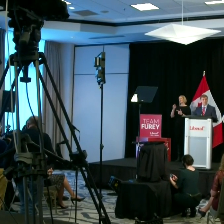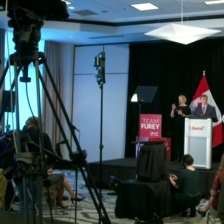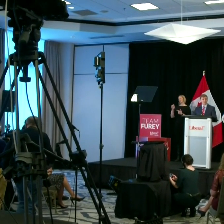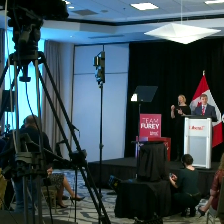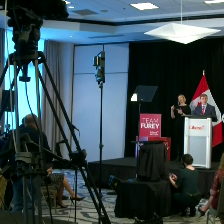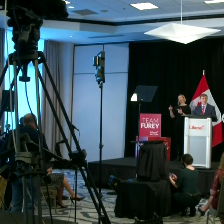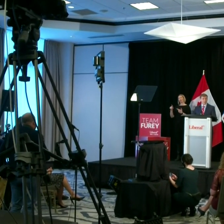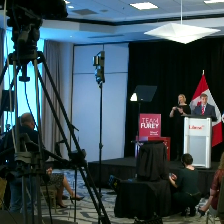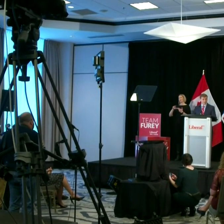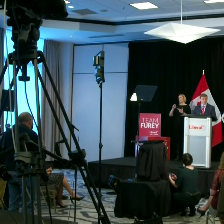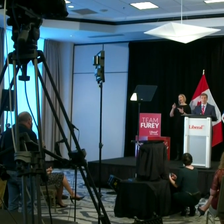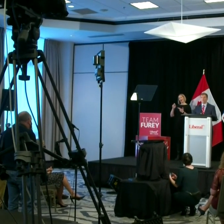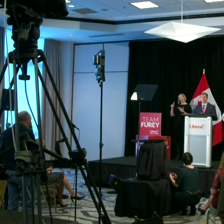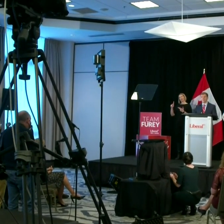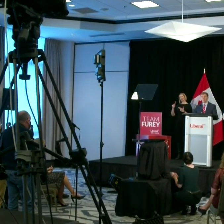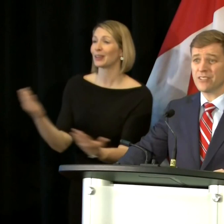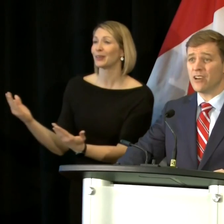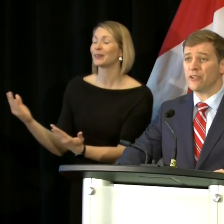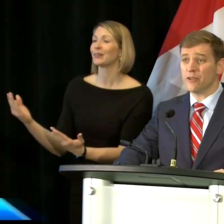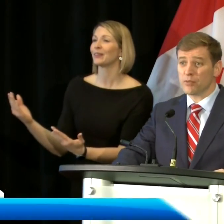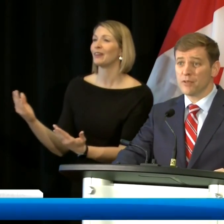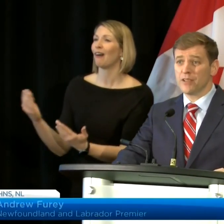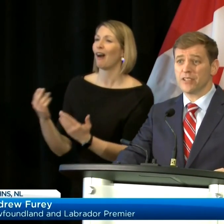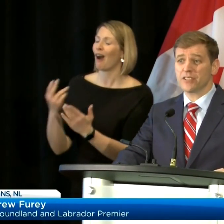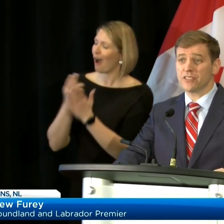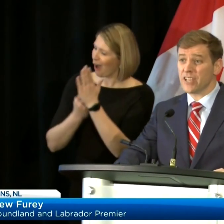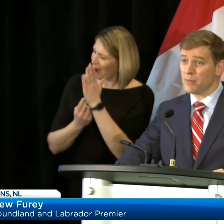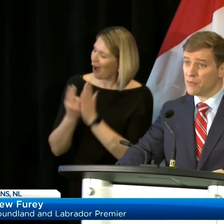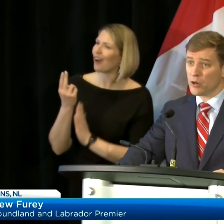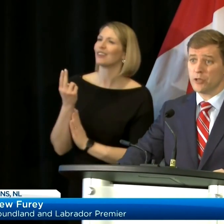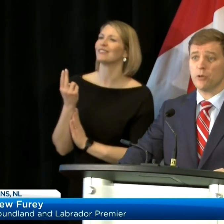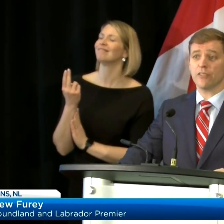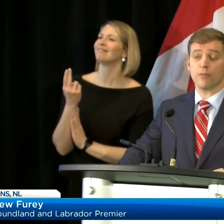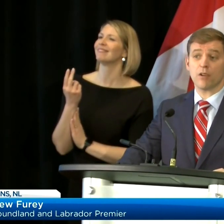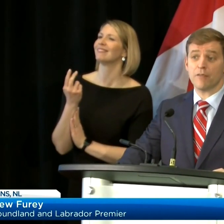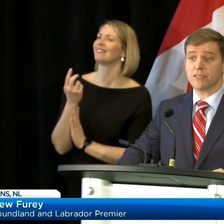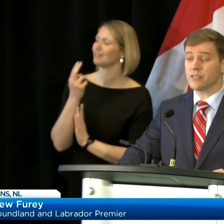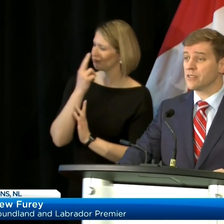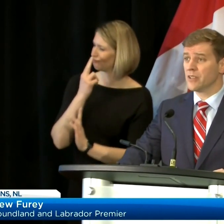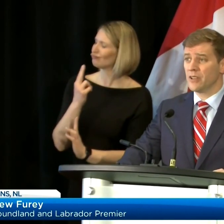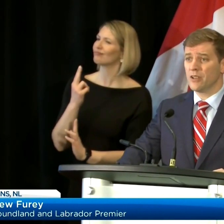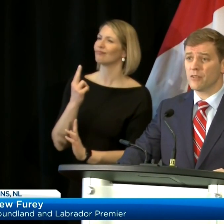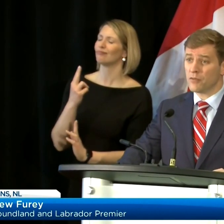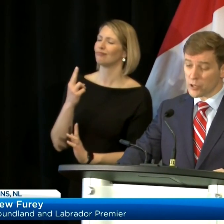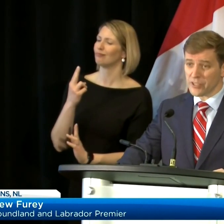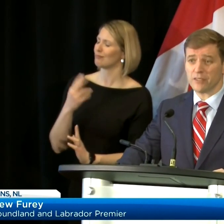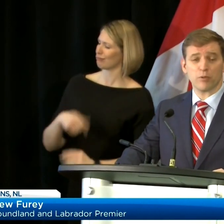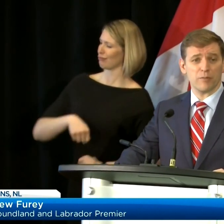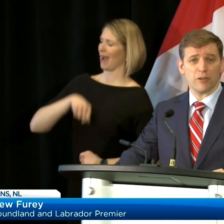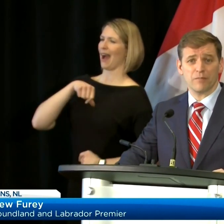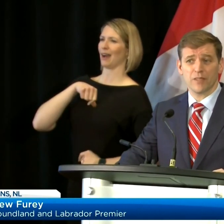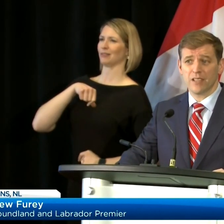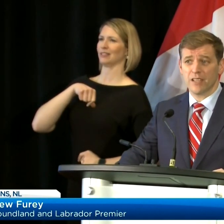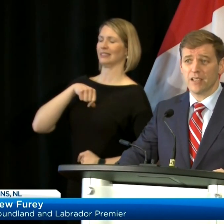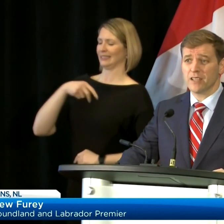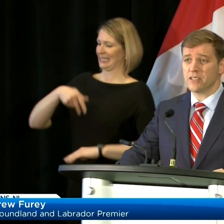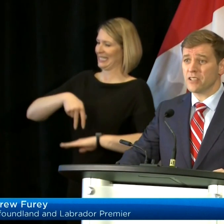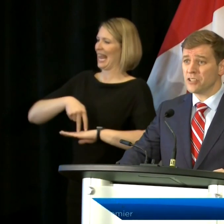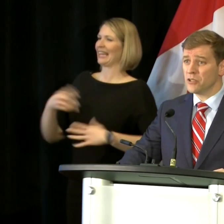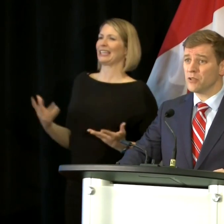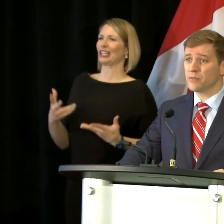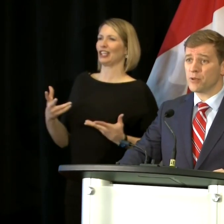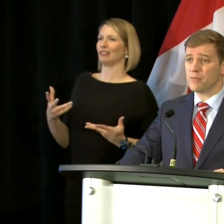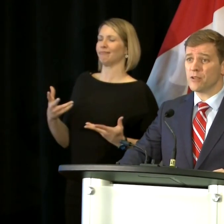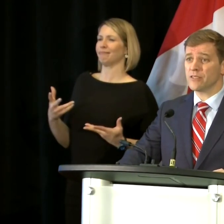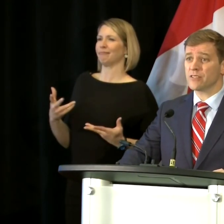minority government into a majority. It's an honour and privilege to stand before you as our province's 14th Premier.